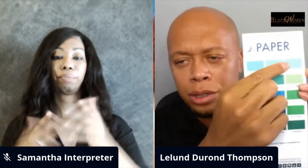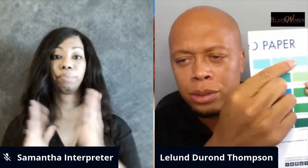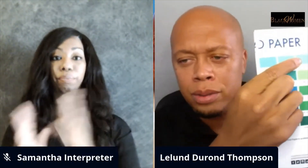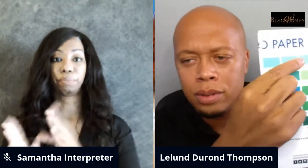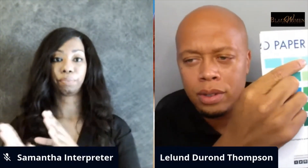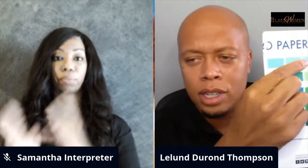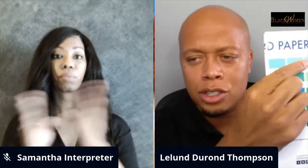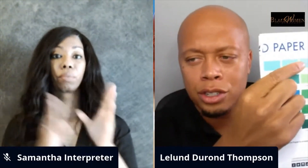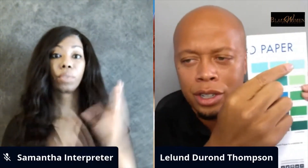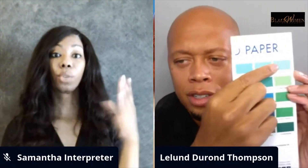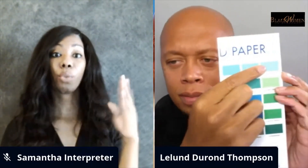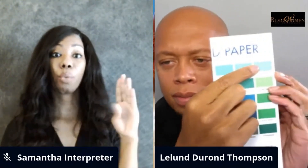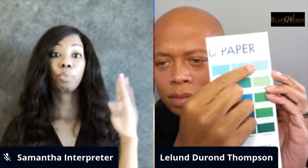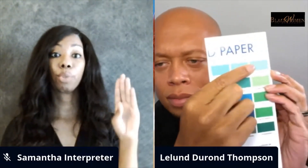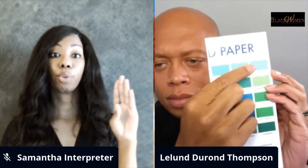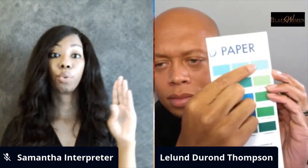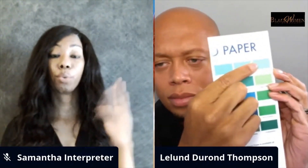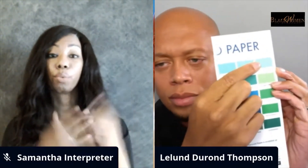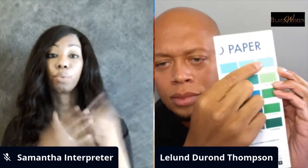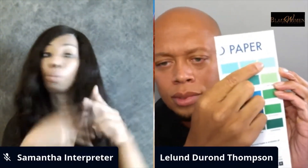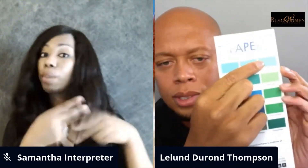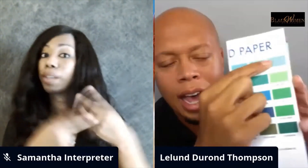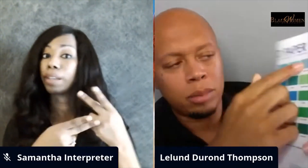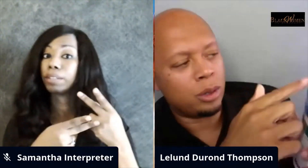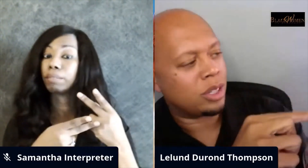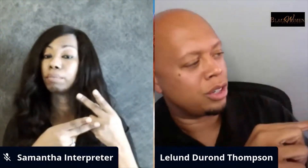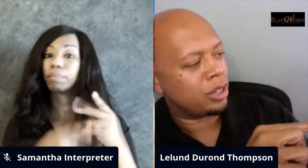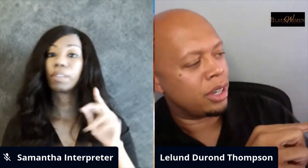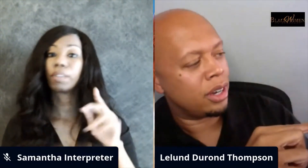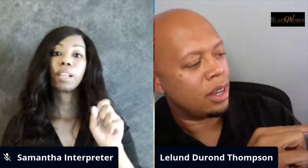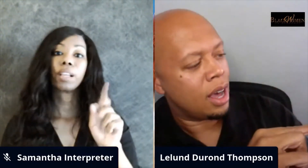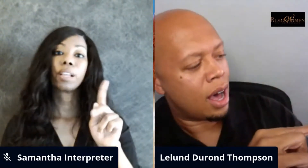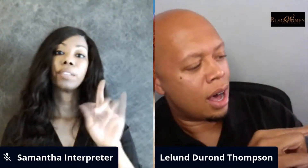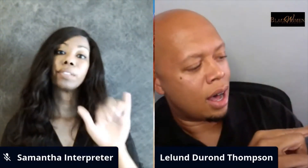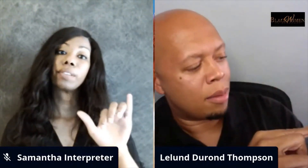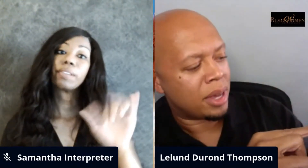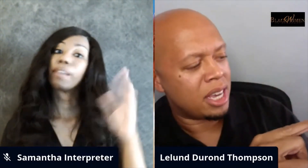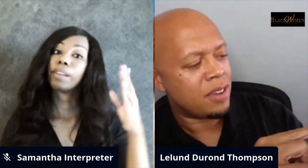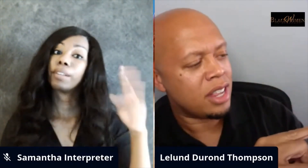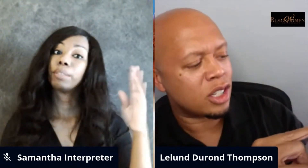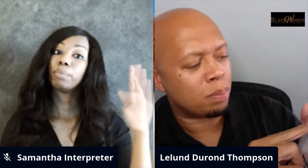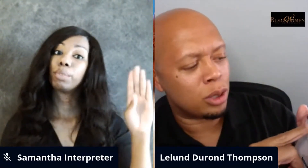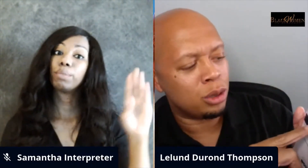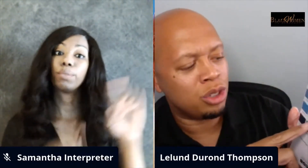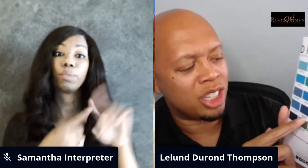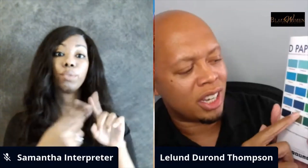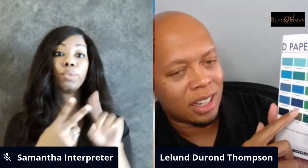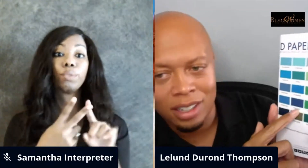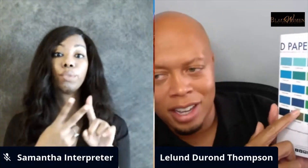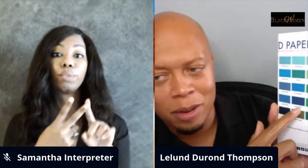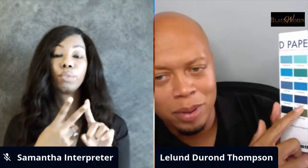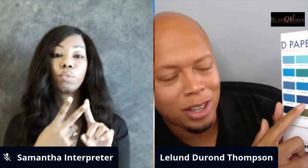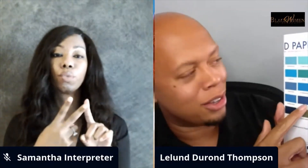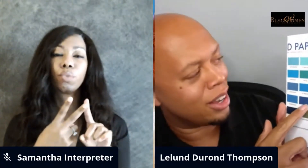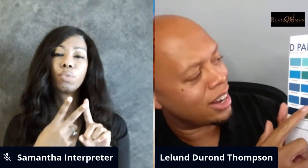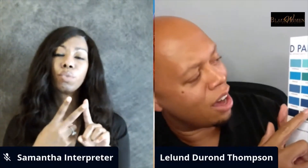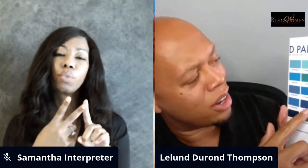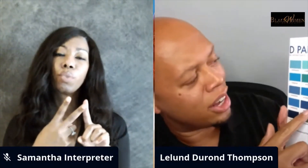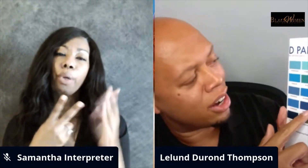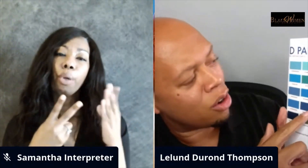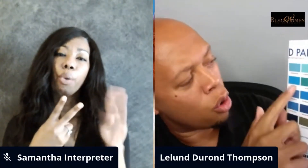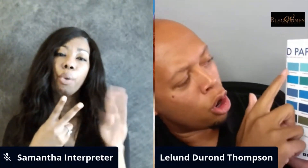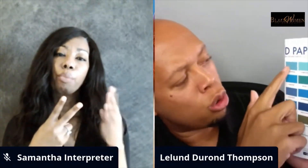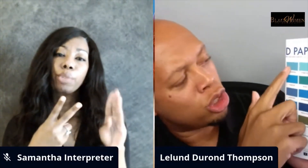sky blue is good. Sky blue is good. Even this blue jean can be good